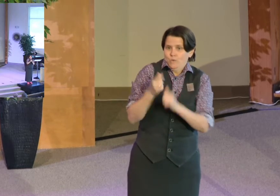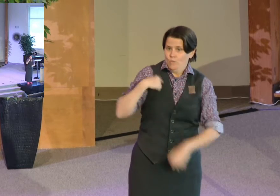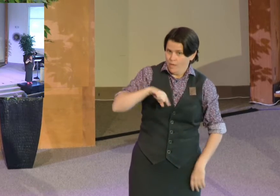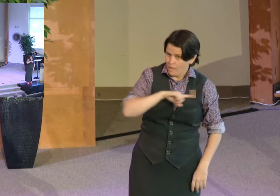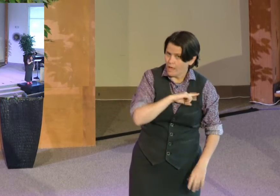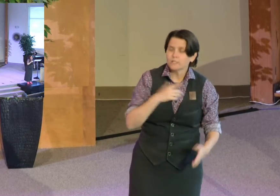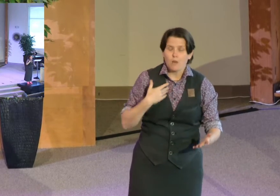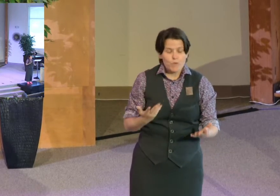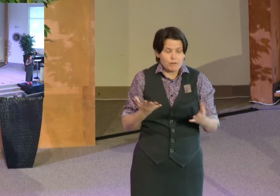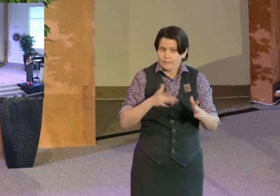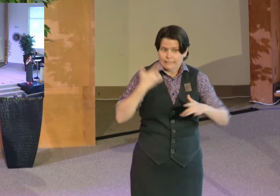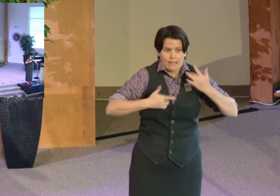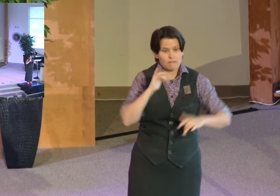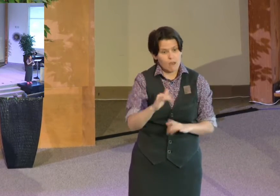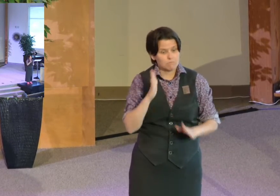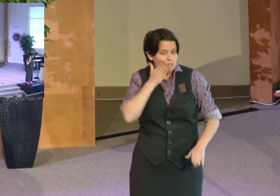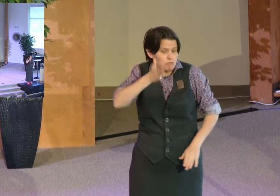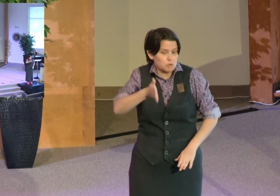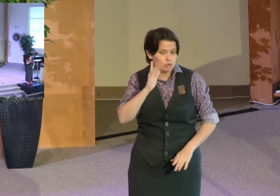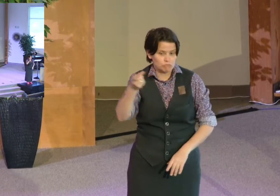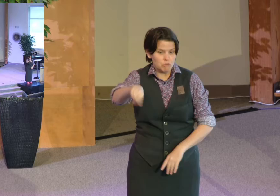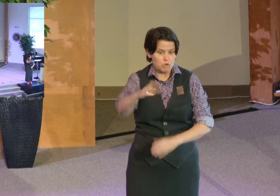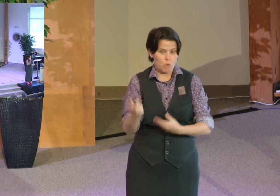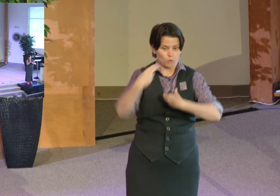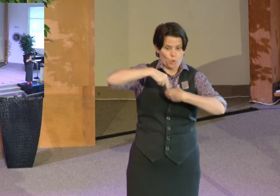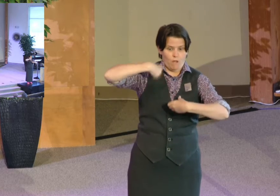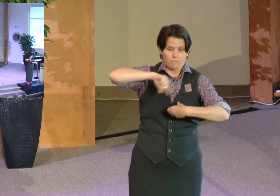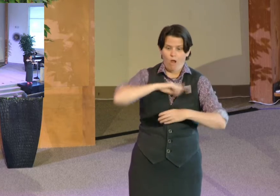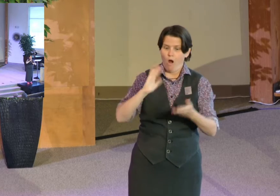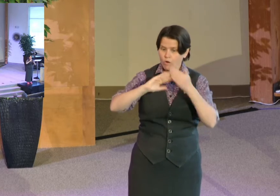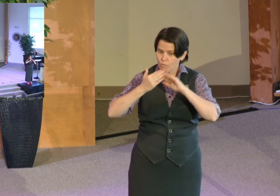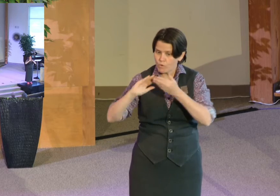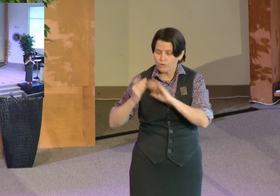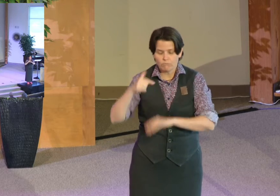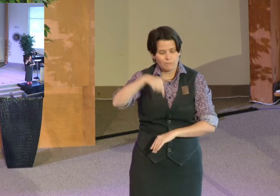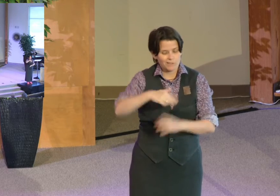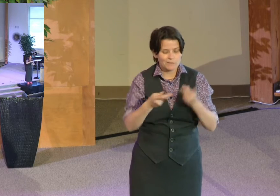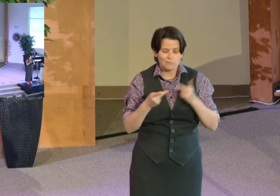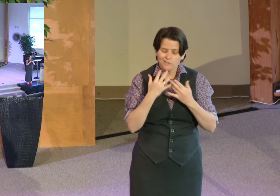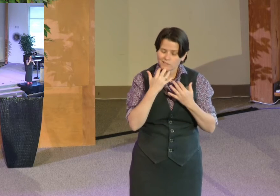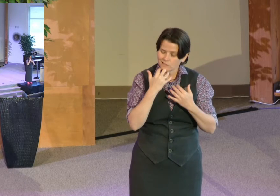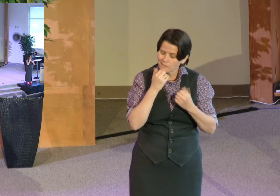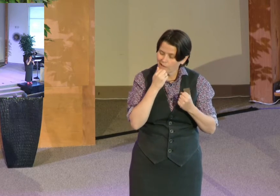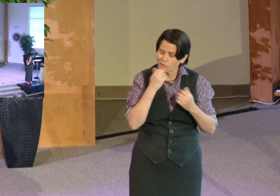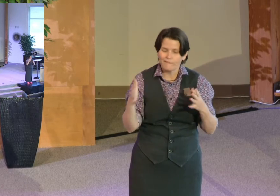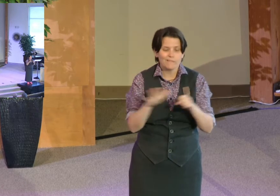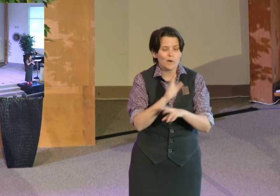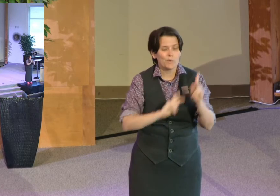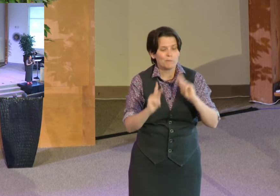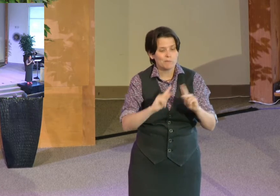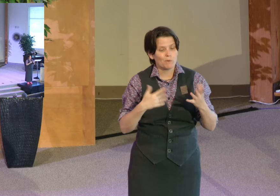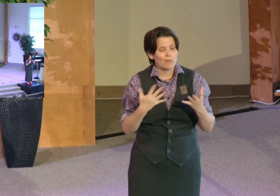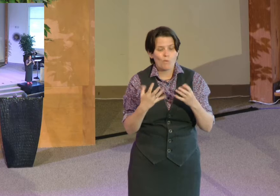a really sacred place filled with people who want to be kind and loving and uphold the divine knowing of who you